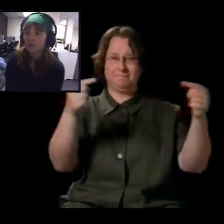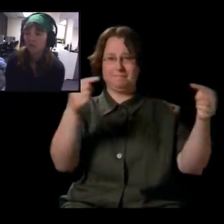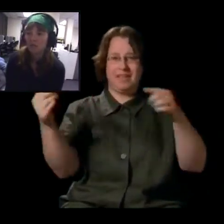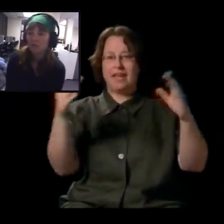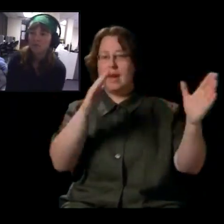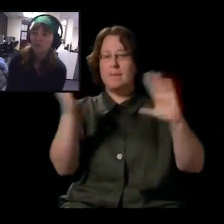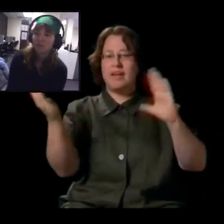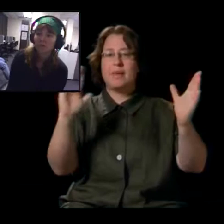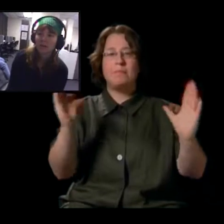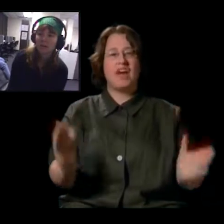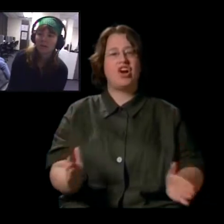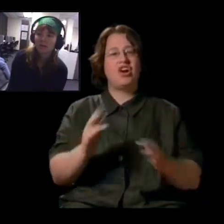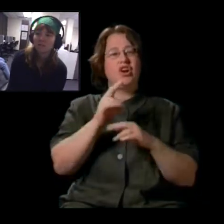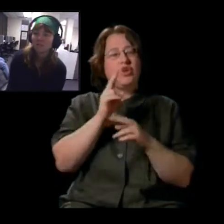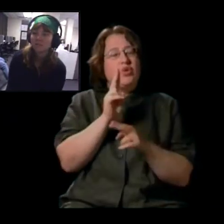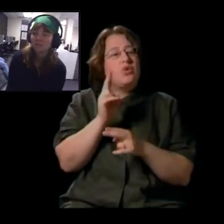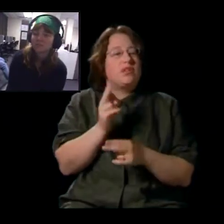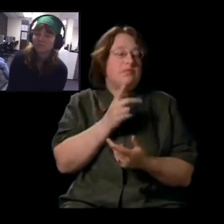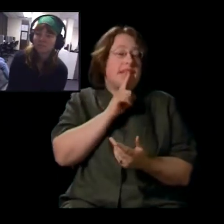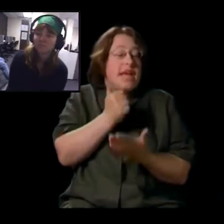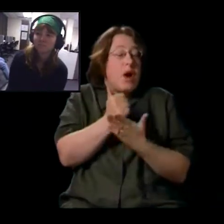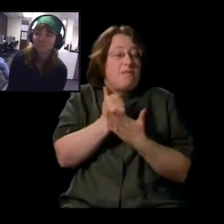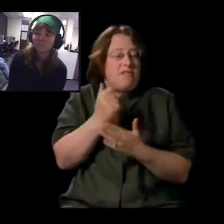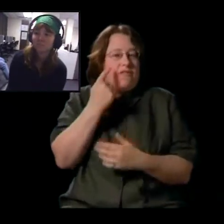Those two models are kind of